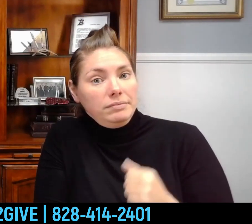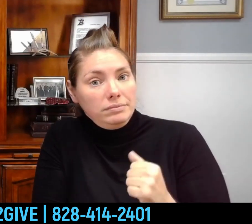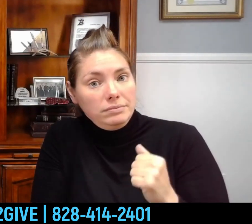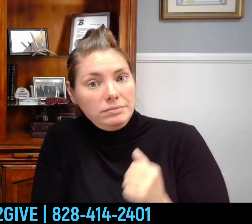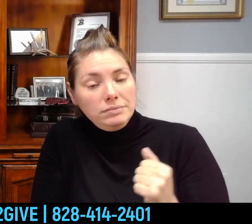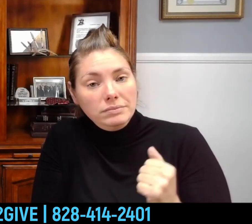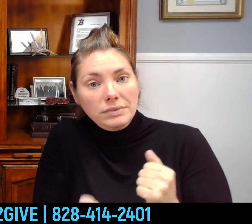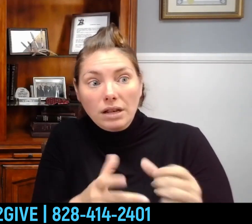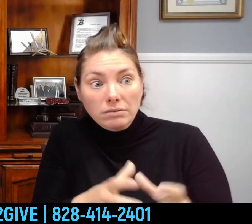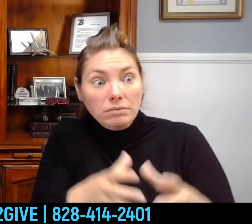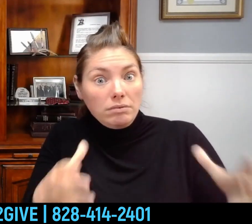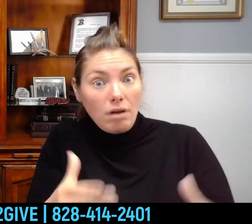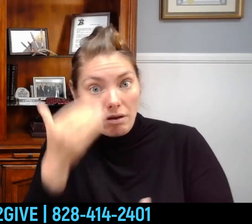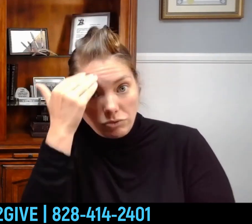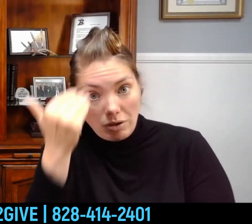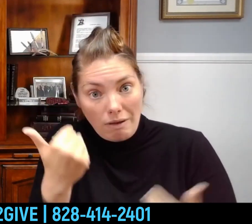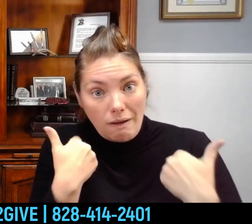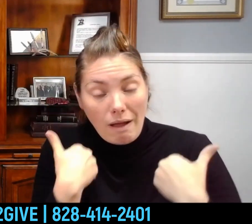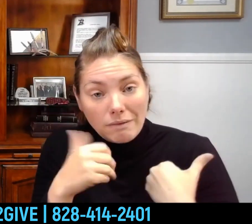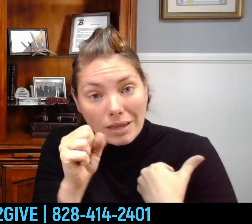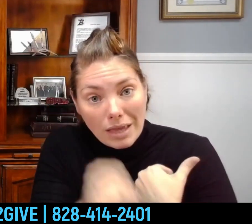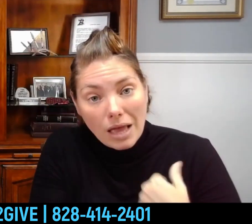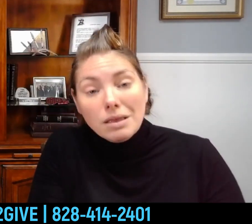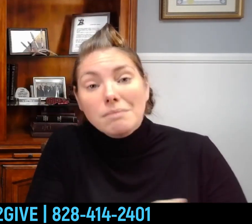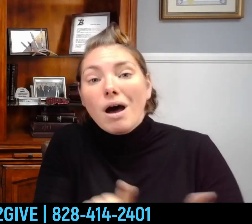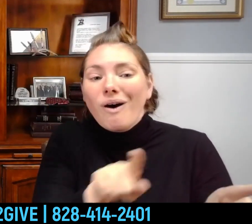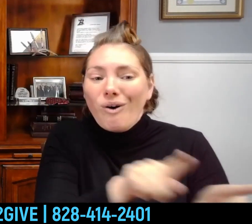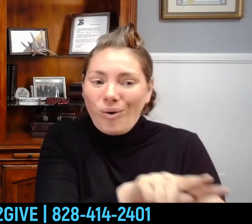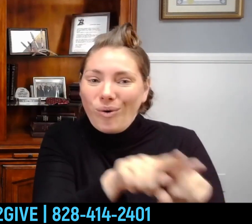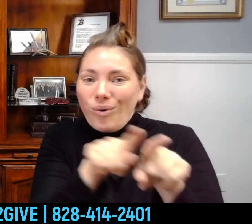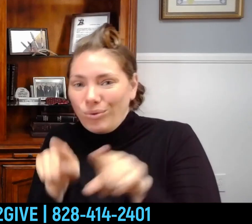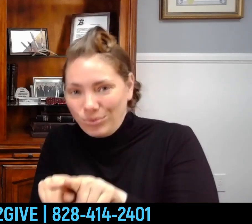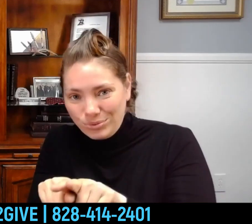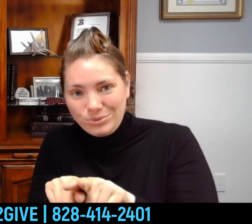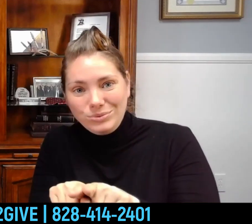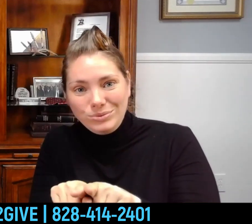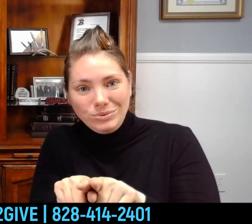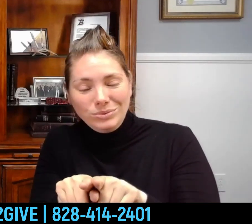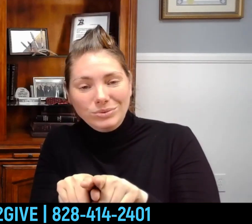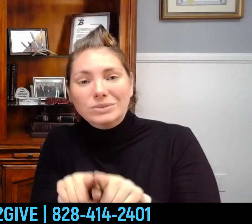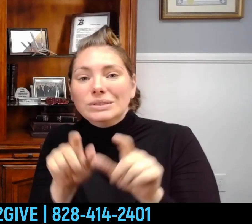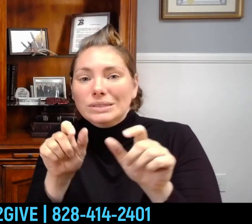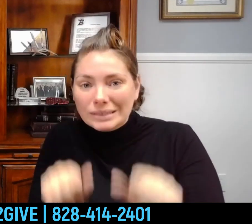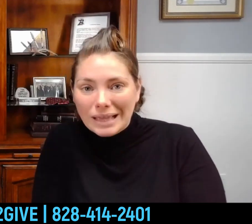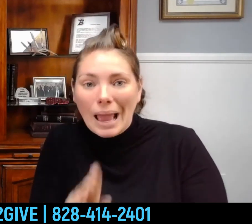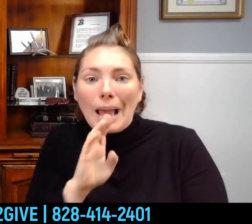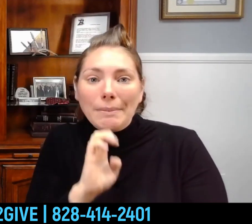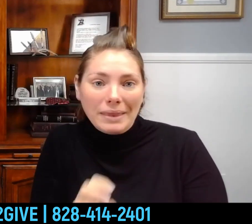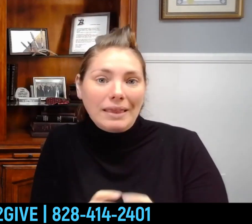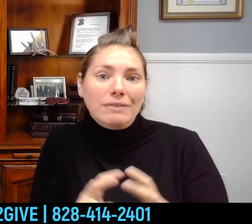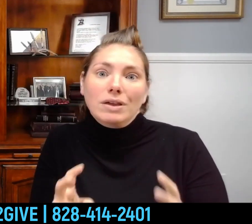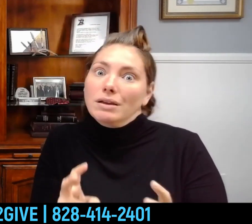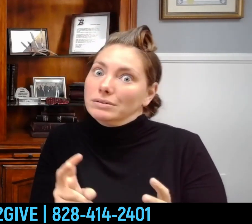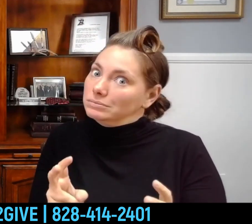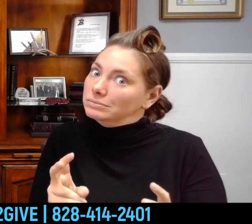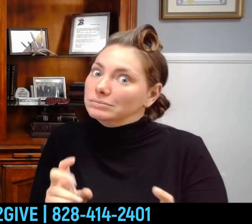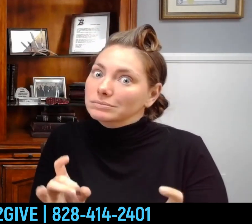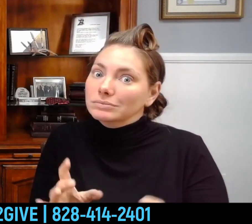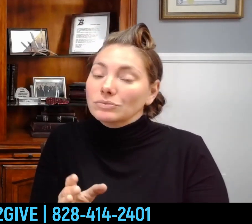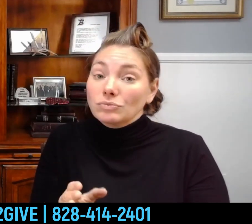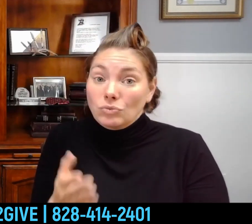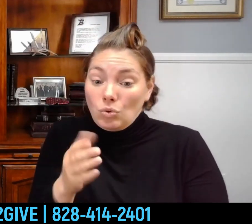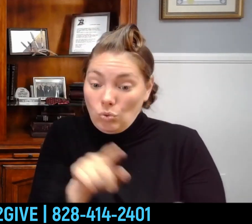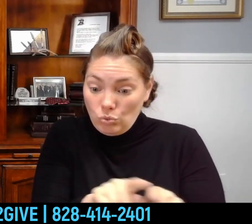wealth of knowledge, but in the same aspect, it can be very condemning. There's also things on